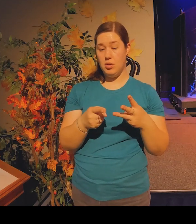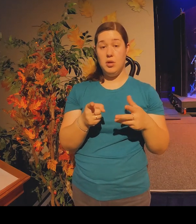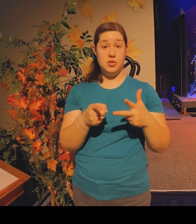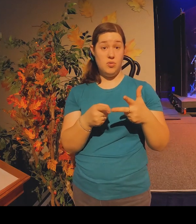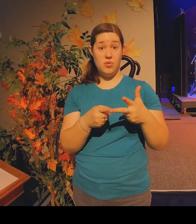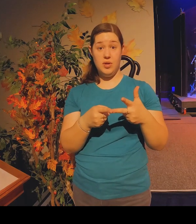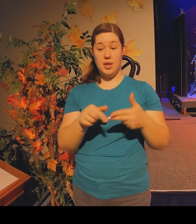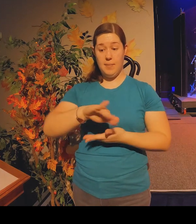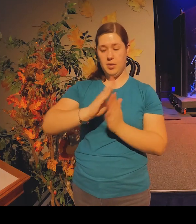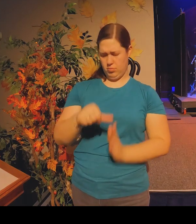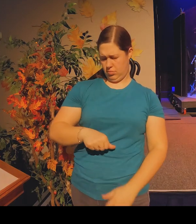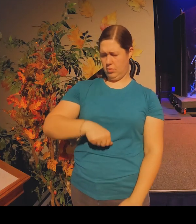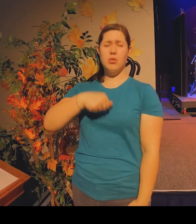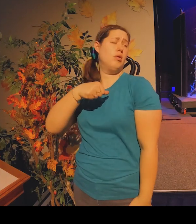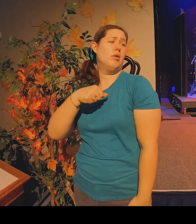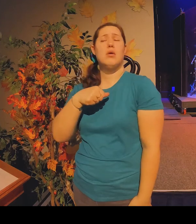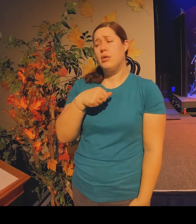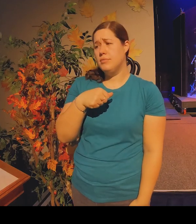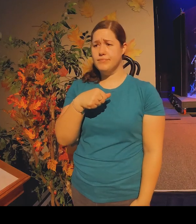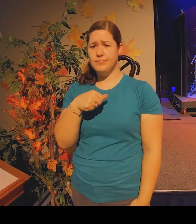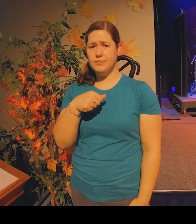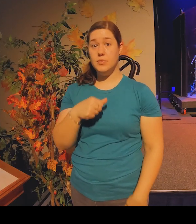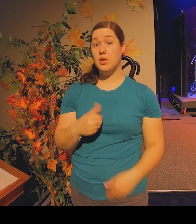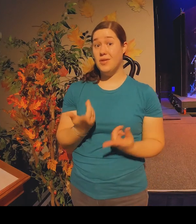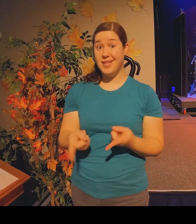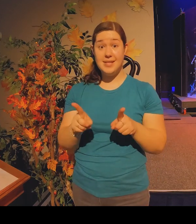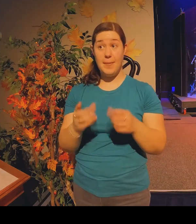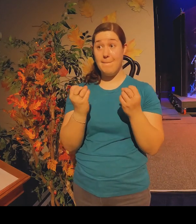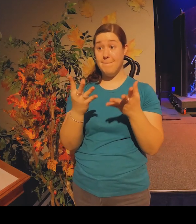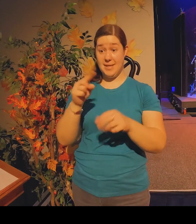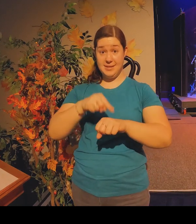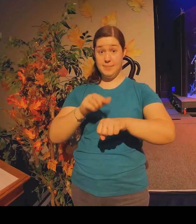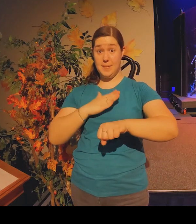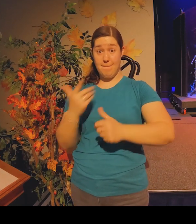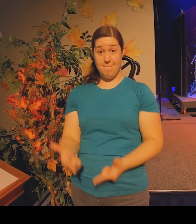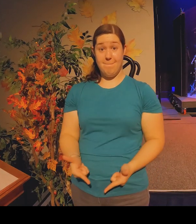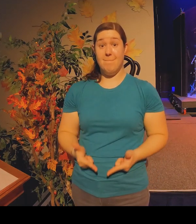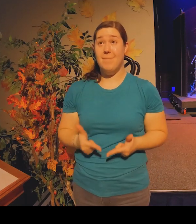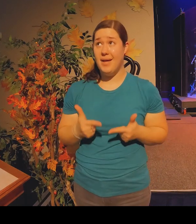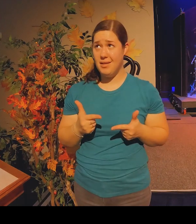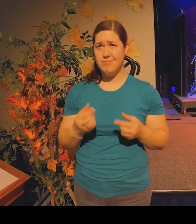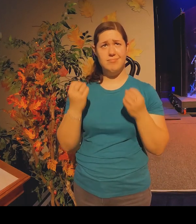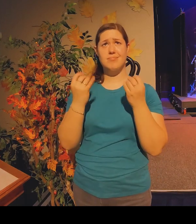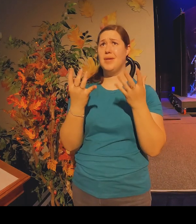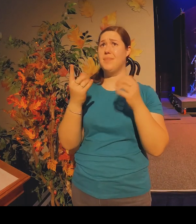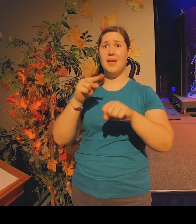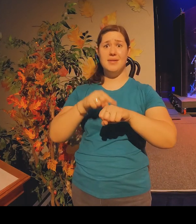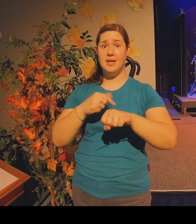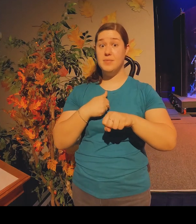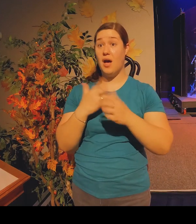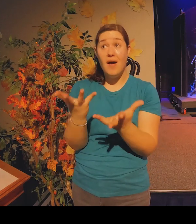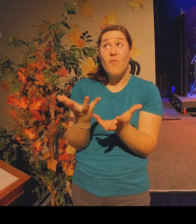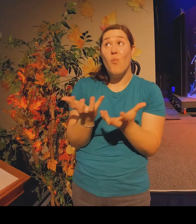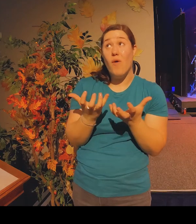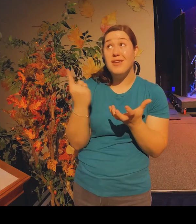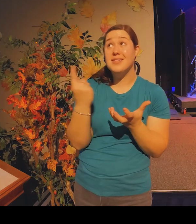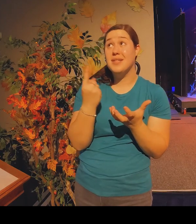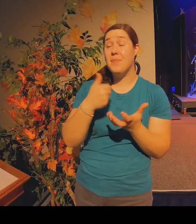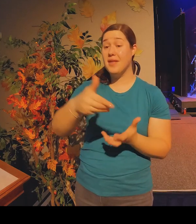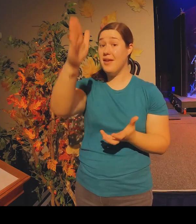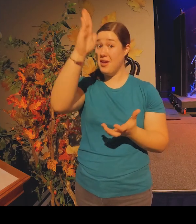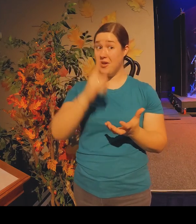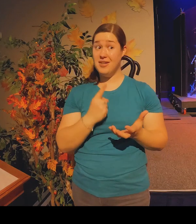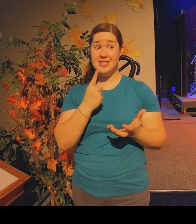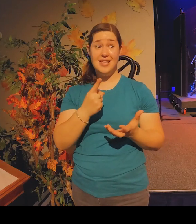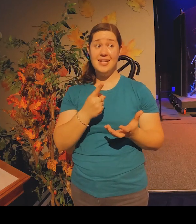time. And that's happened so many times in my life. I've wanted something, and God said, listen, you're just